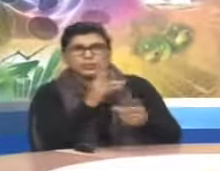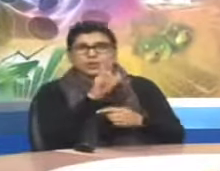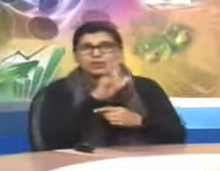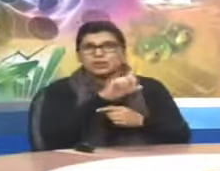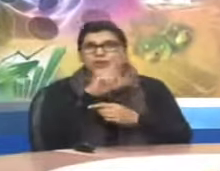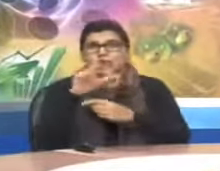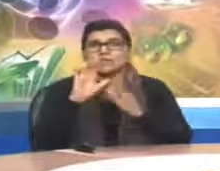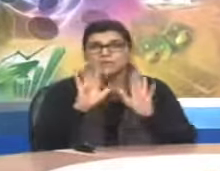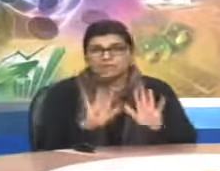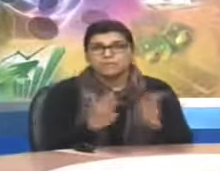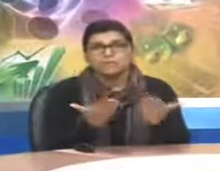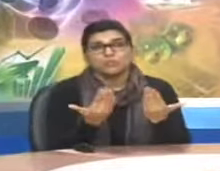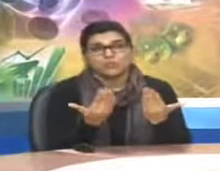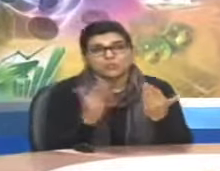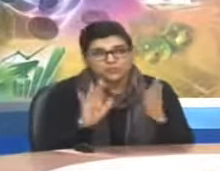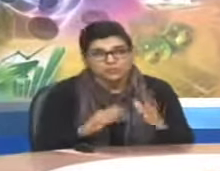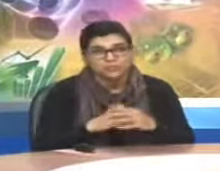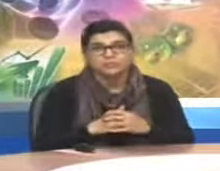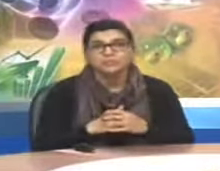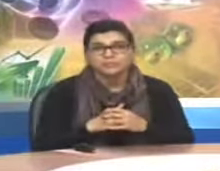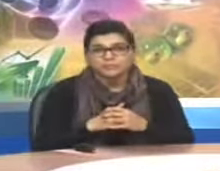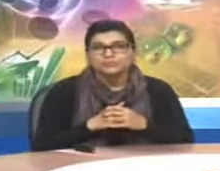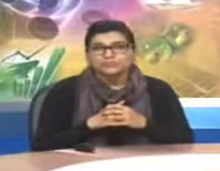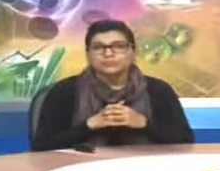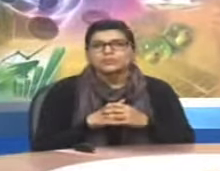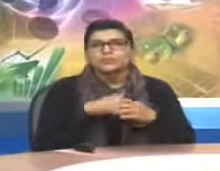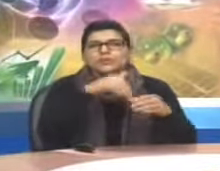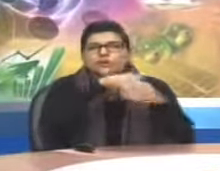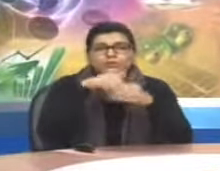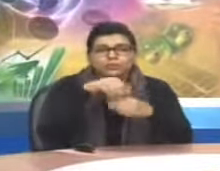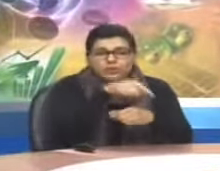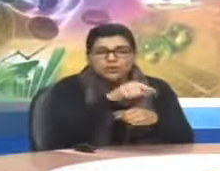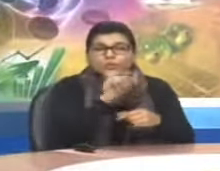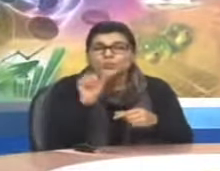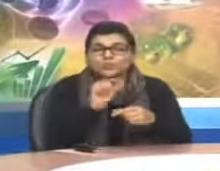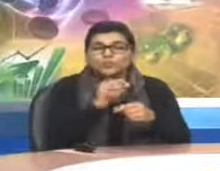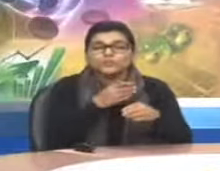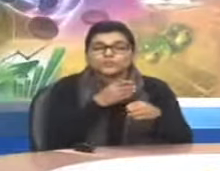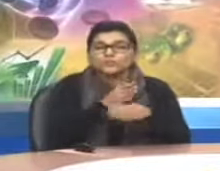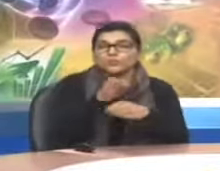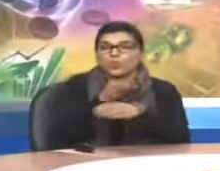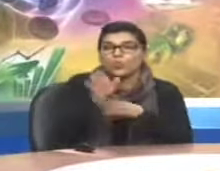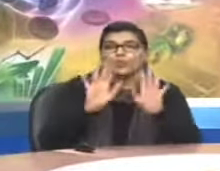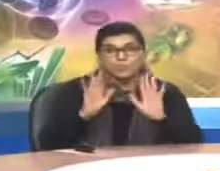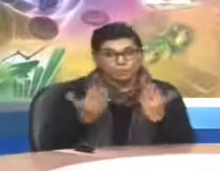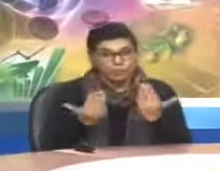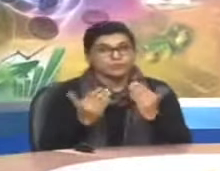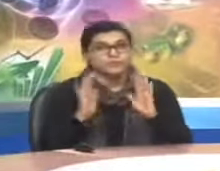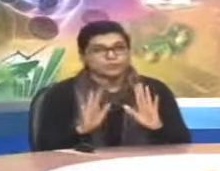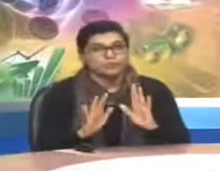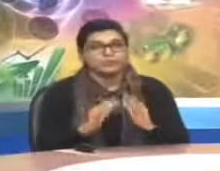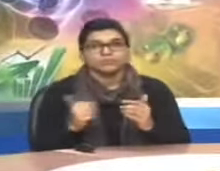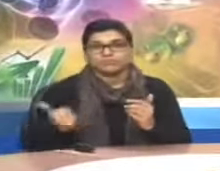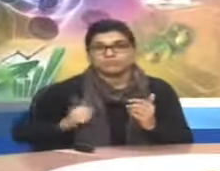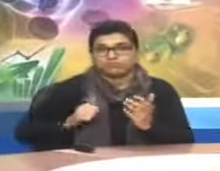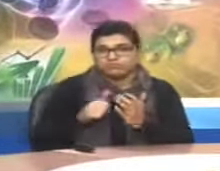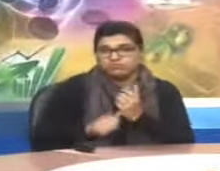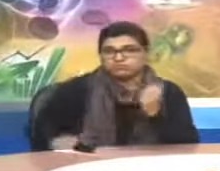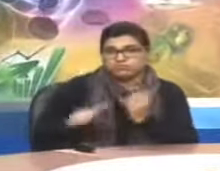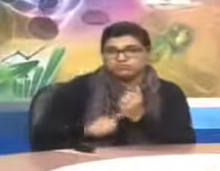You must have seen various flies breeding at one places. It can spoil